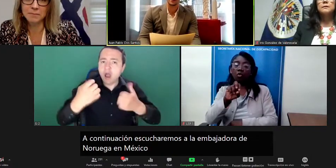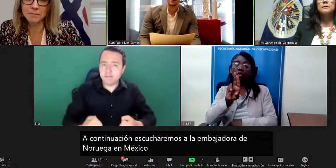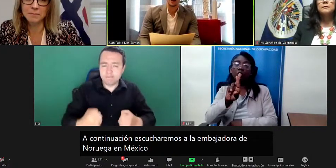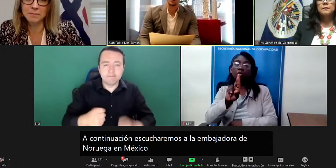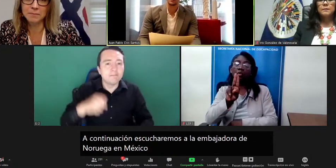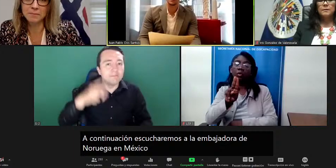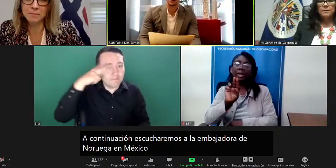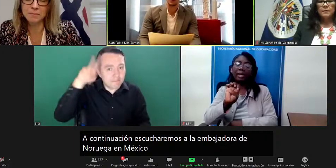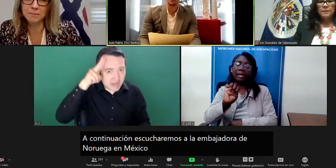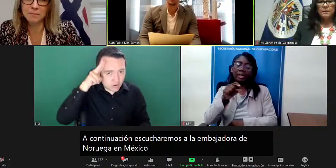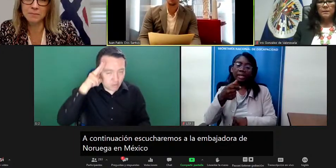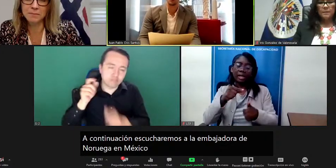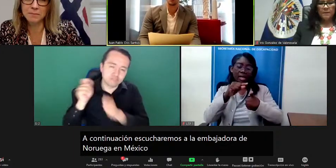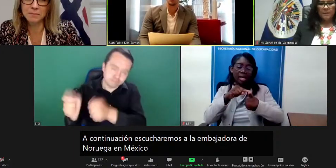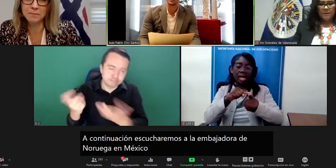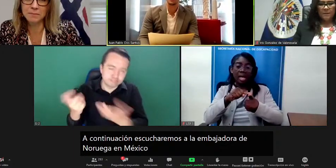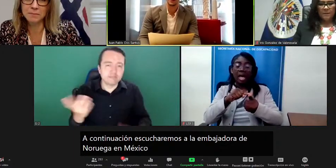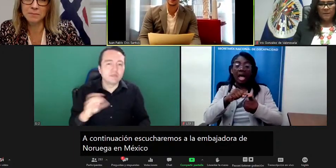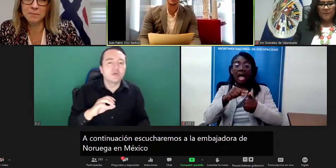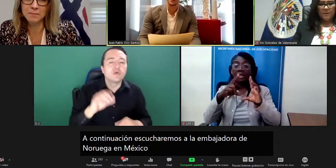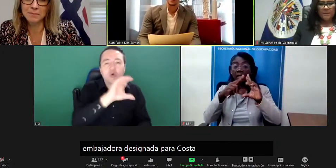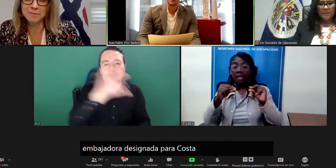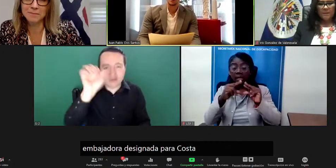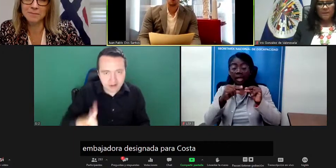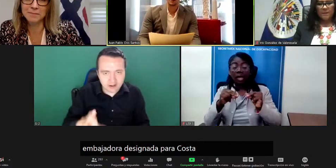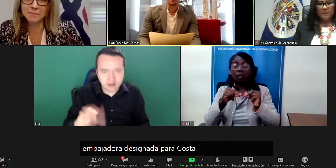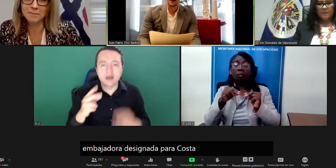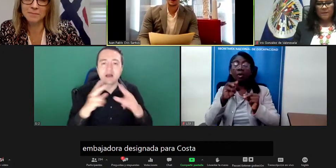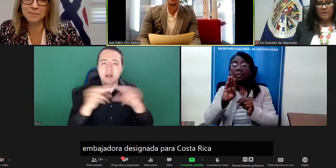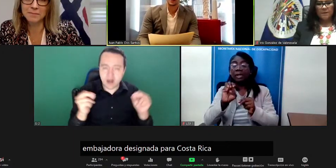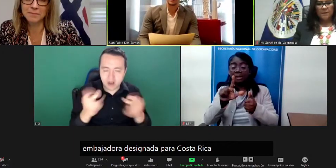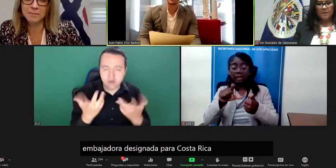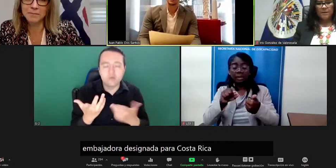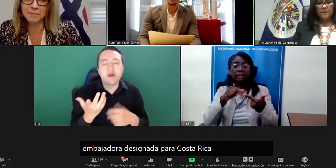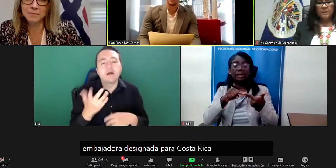ambassador and pointed for costa rica nicaragua